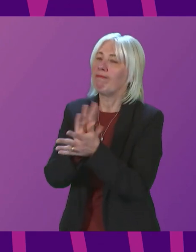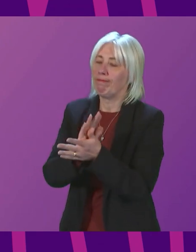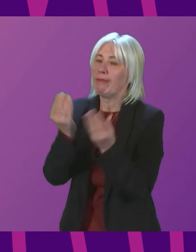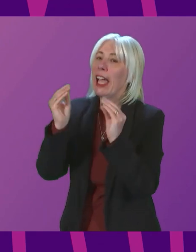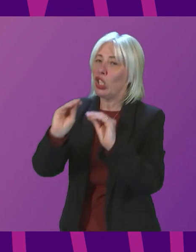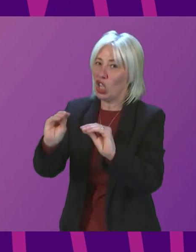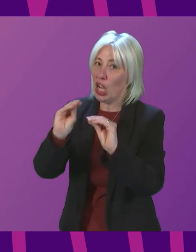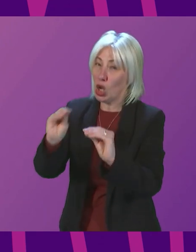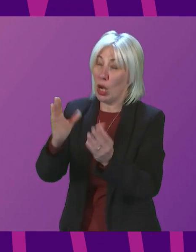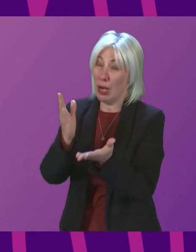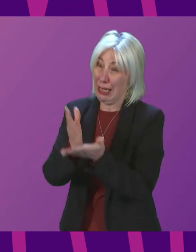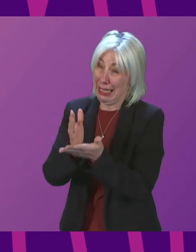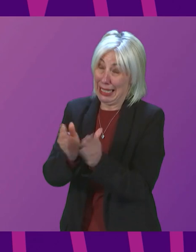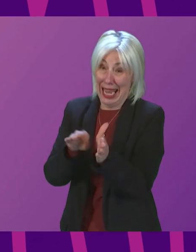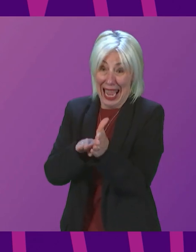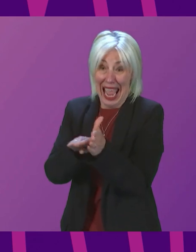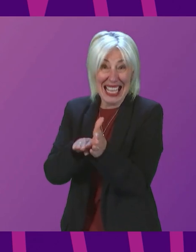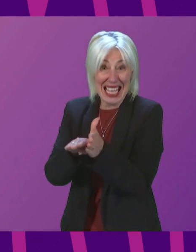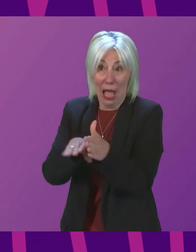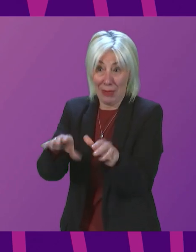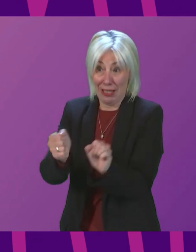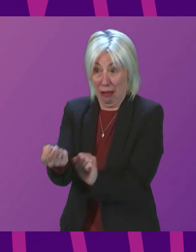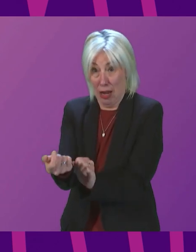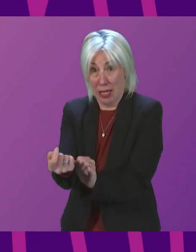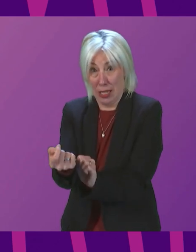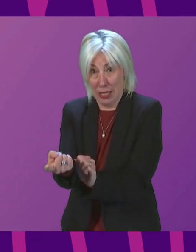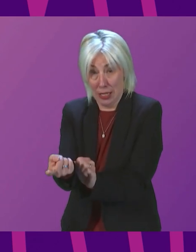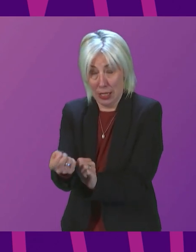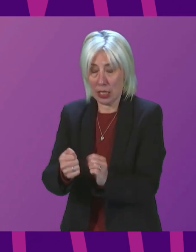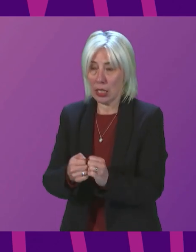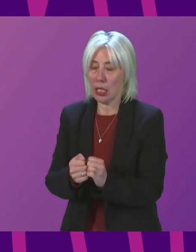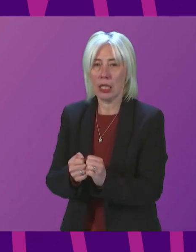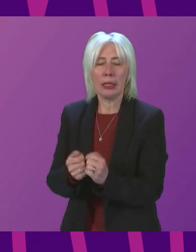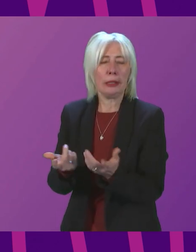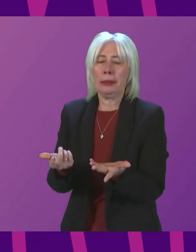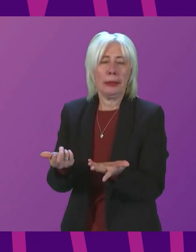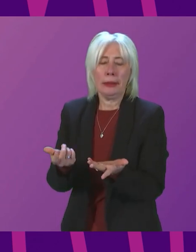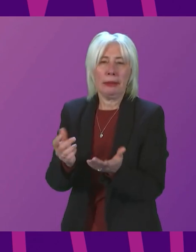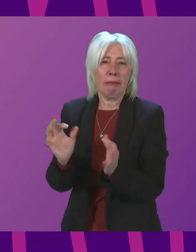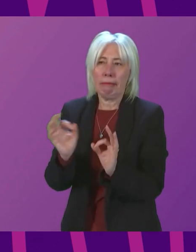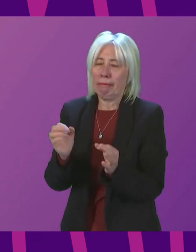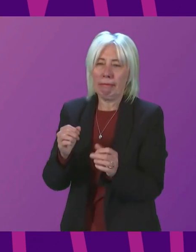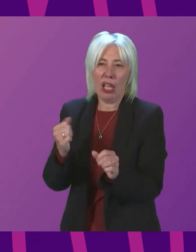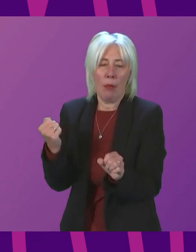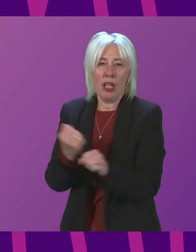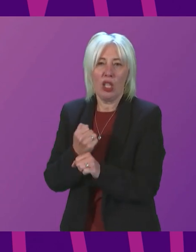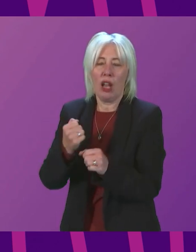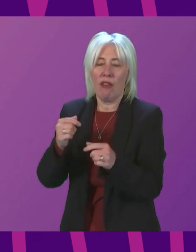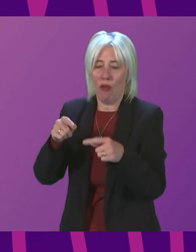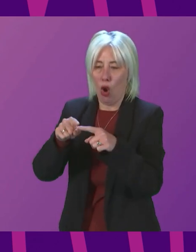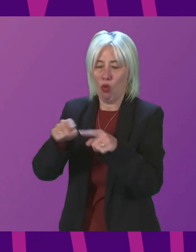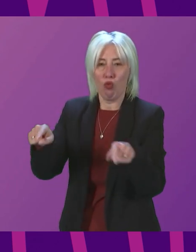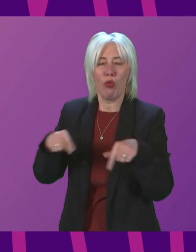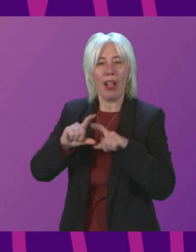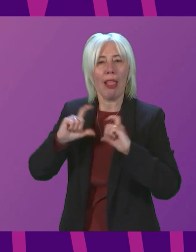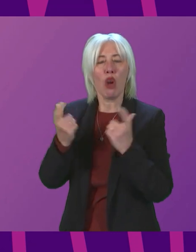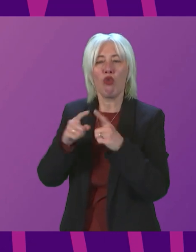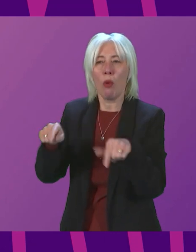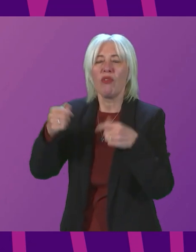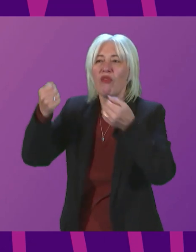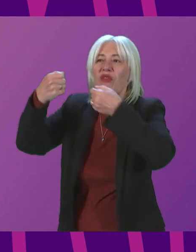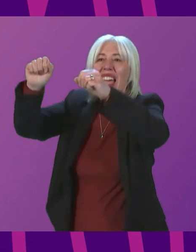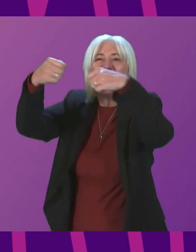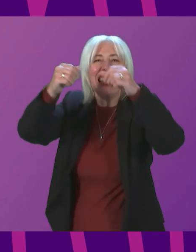at a time when the exams are starting. Given that very little has been done to improve ventilation in classrooms, will the First